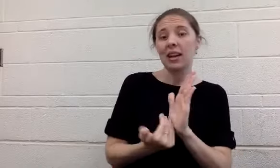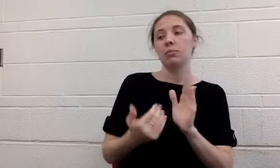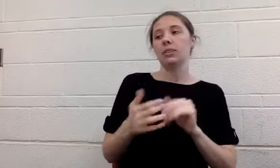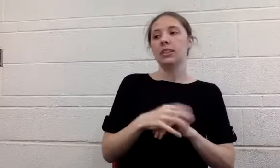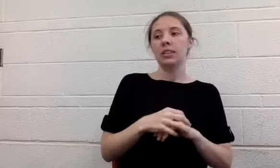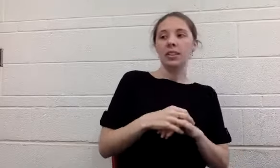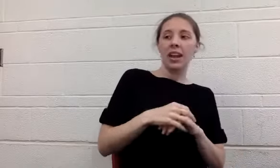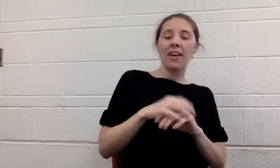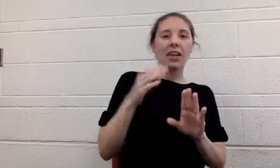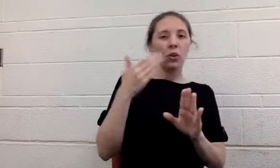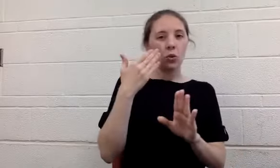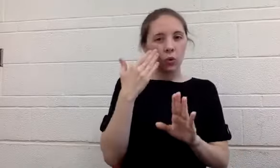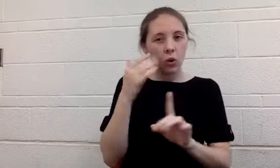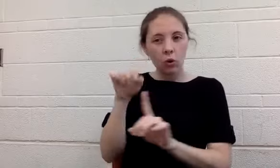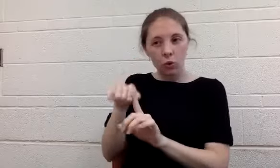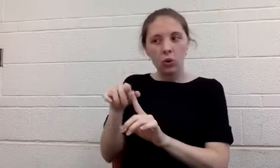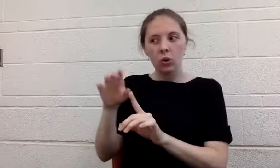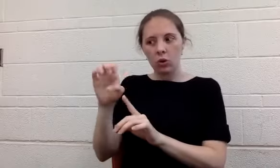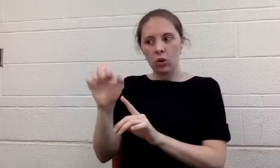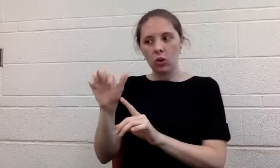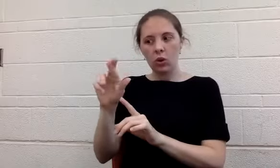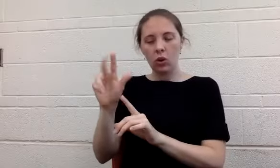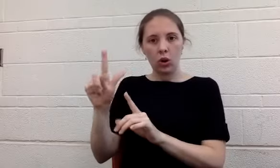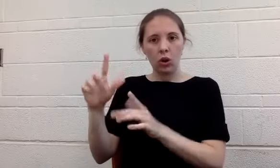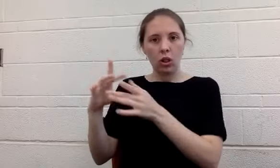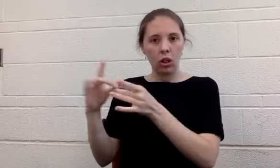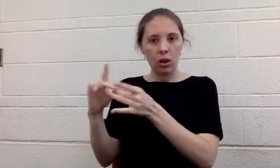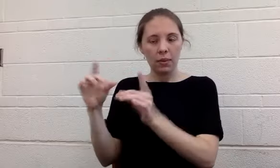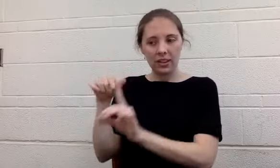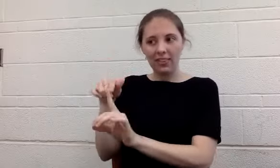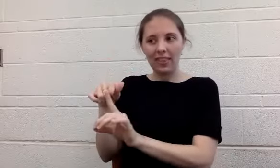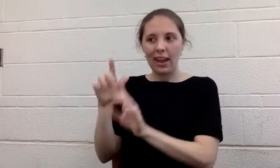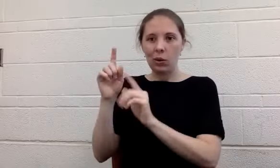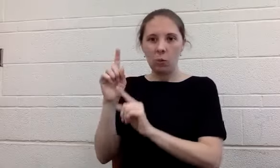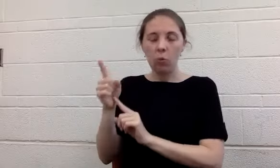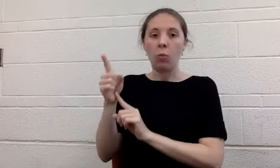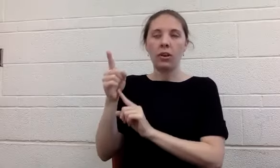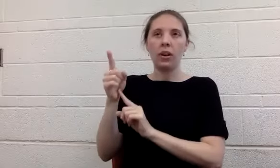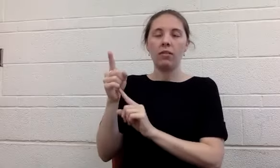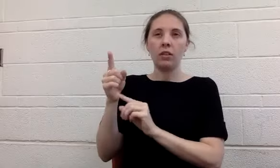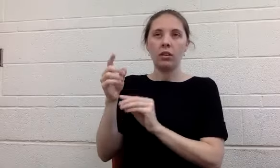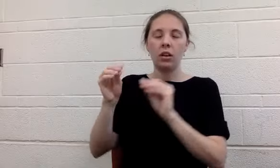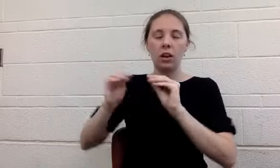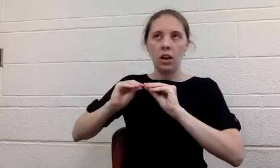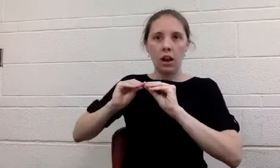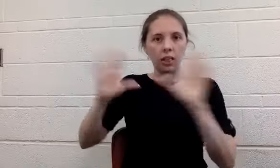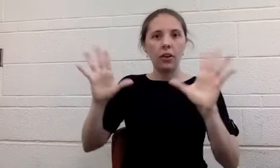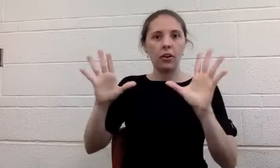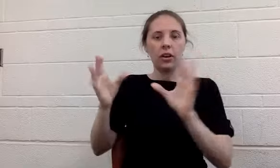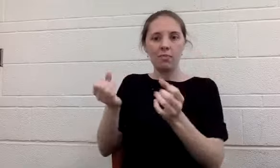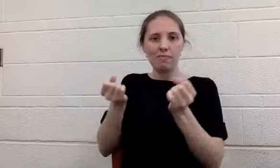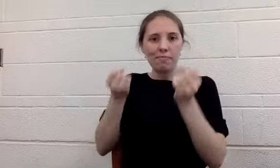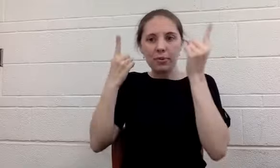came and went. And then it was 33 and then it was 34 and then it was 35. And, but I still got to